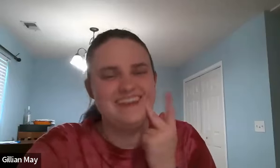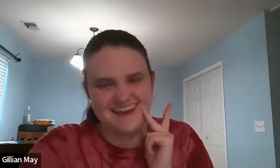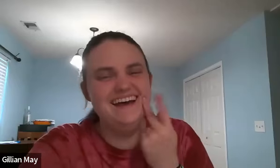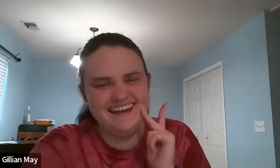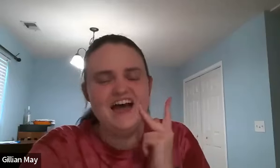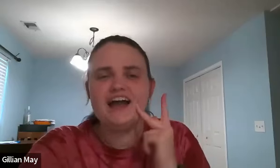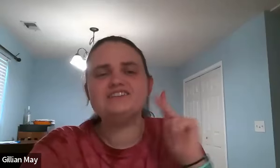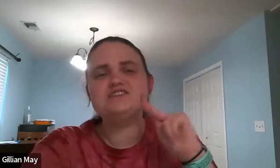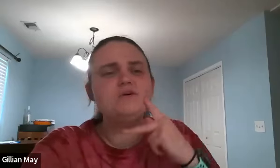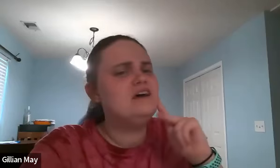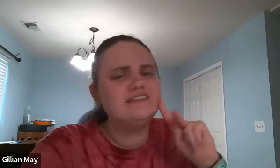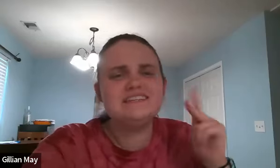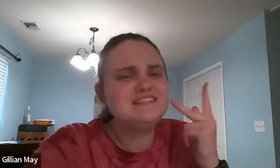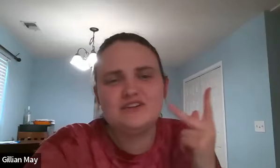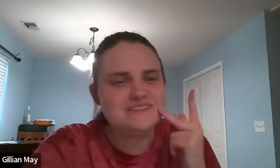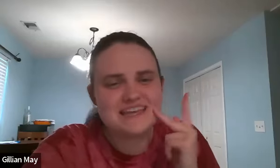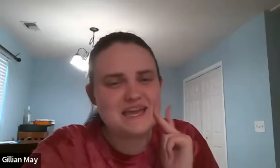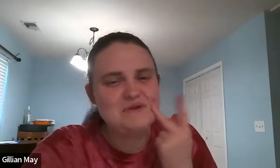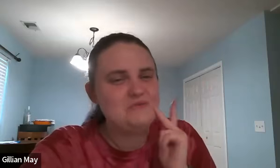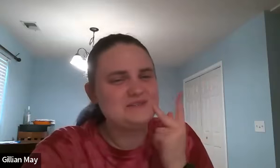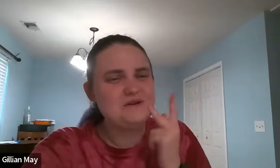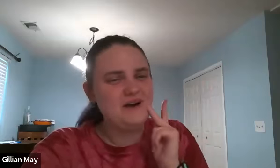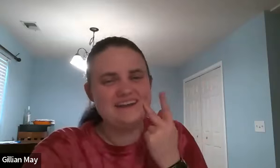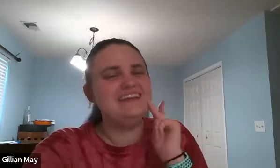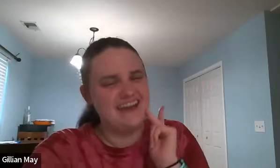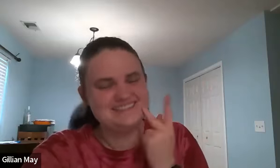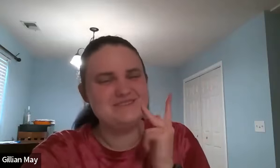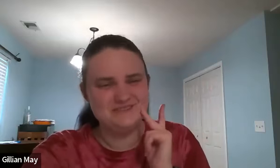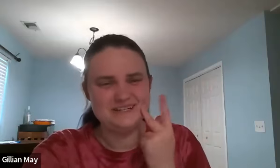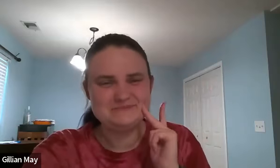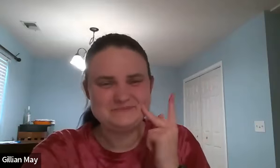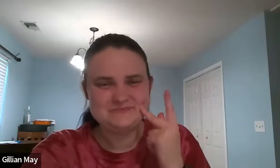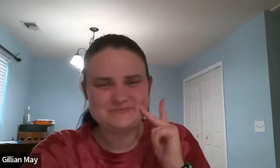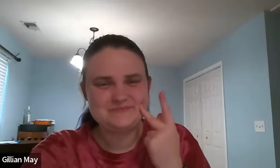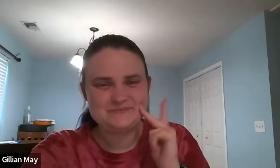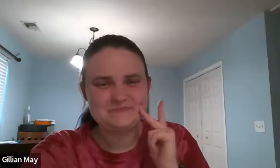Yeah. I can see you going, this doesn't look the same. What's going on? Yeah, it's the middle finger.